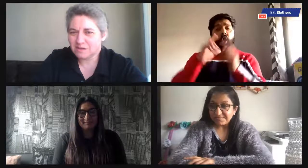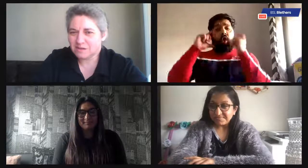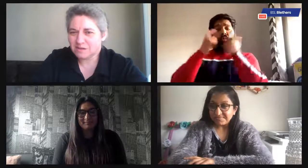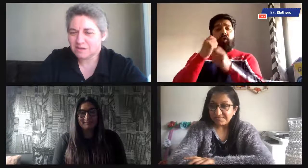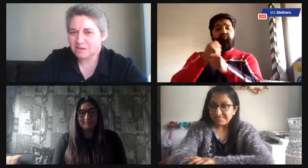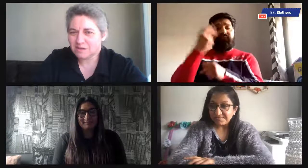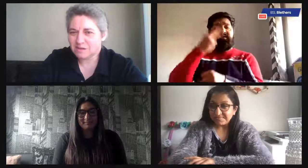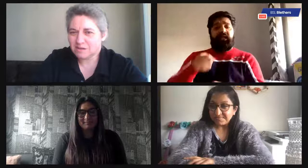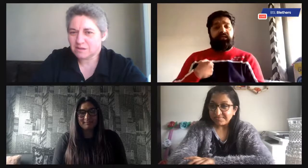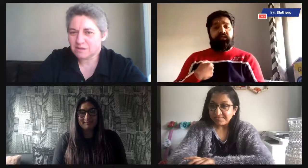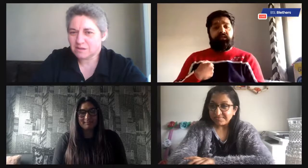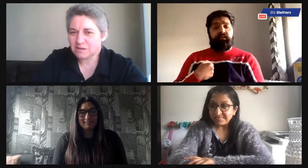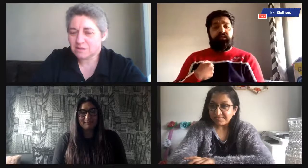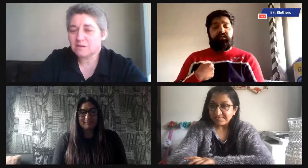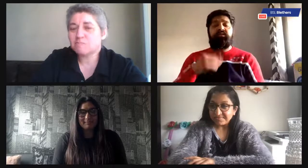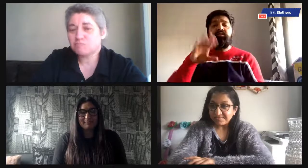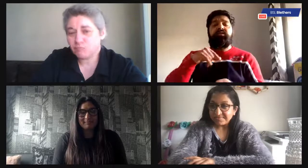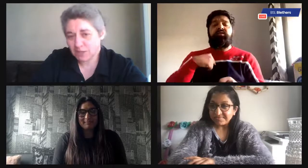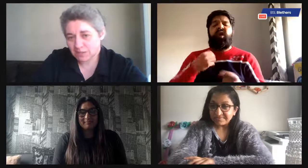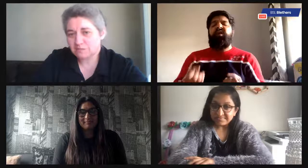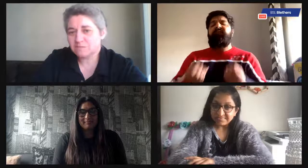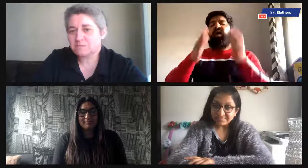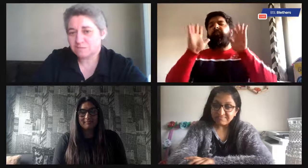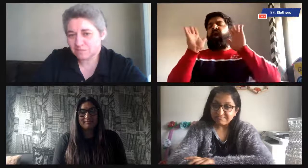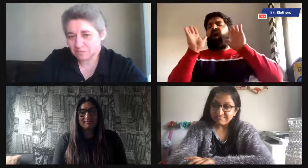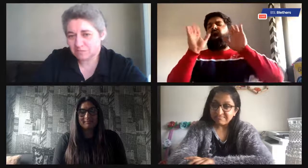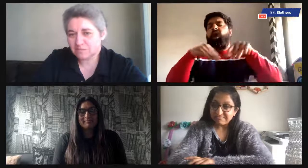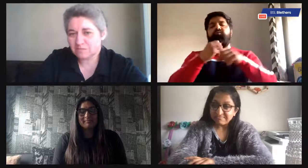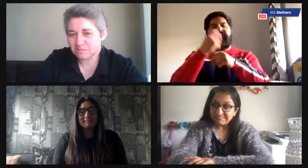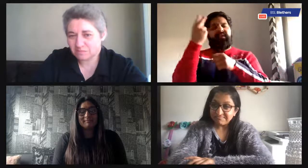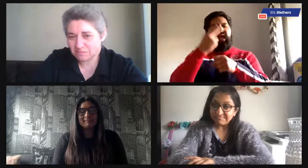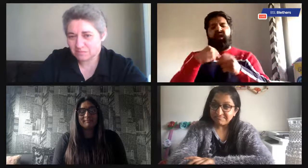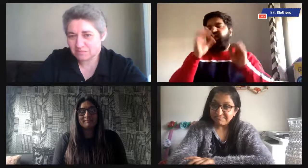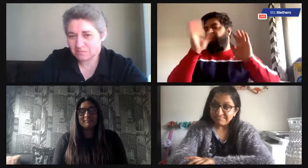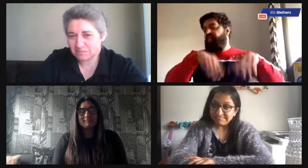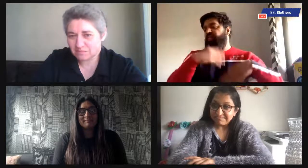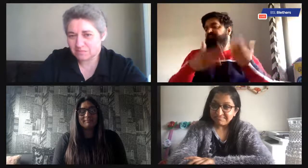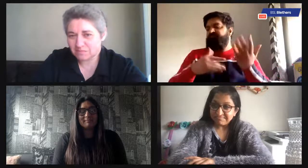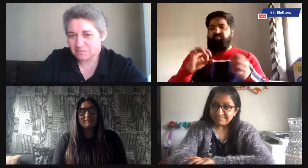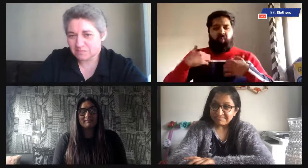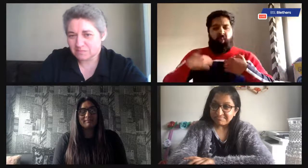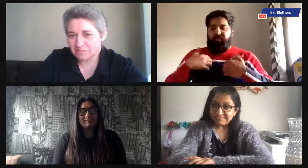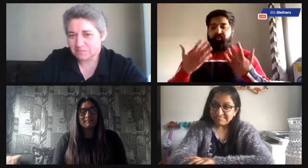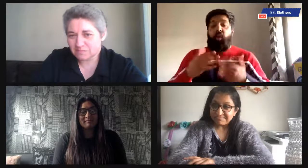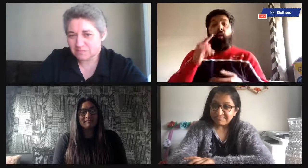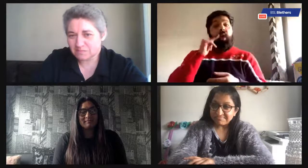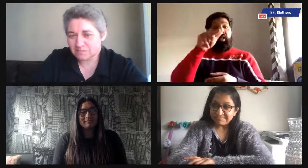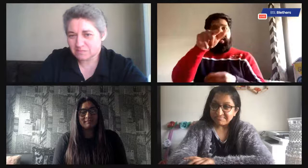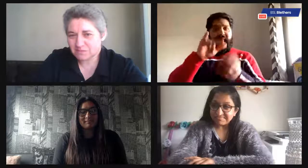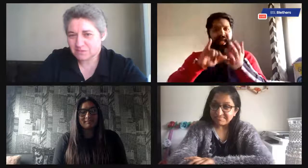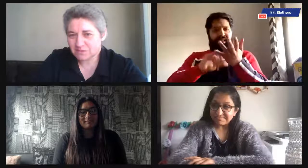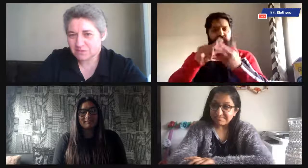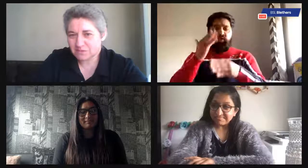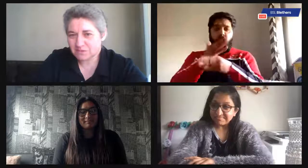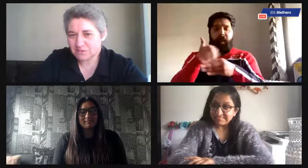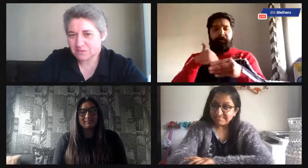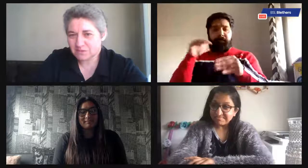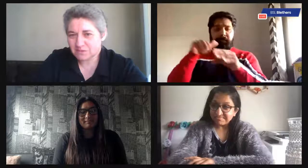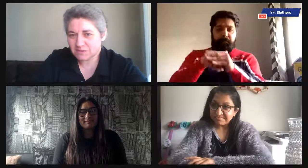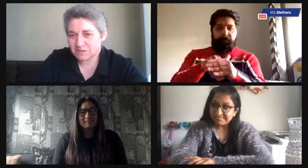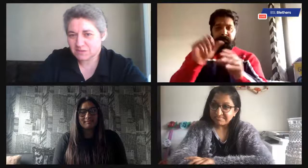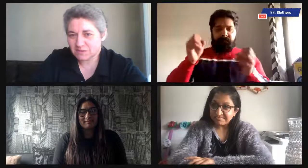that, I just wasn't really bothered. I mean, I did graphic design at college and I gave it up. There was no